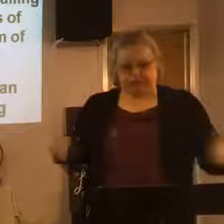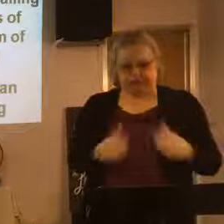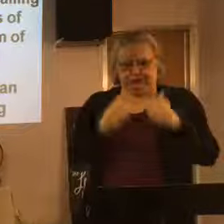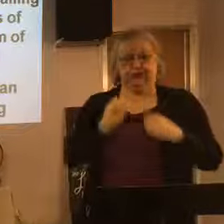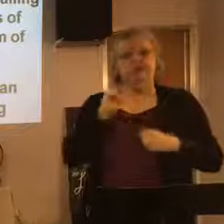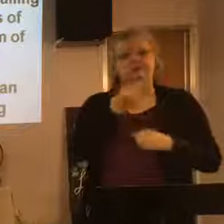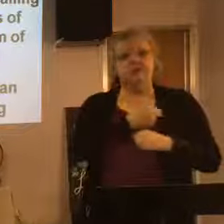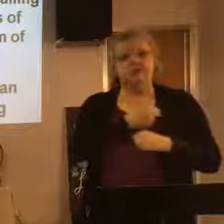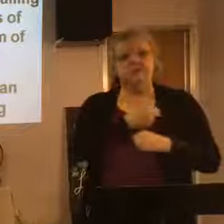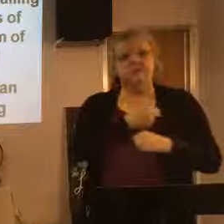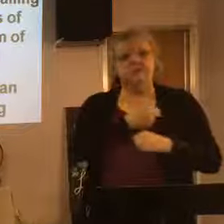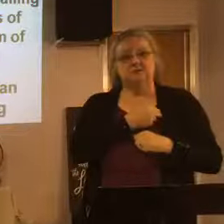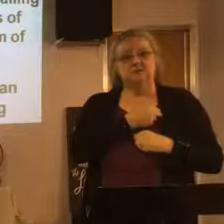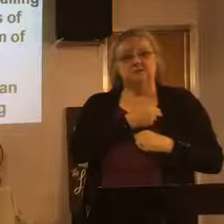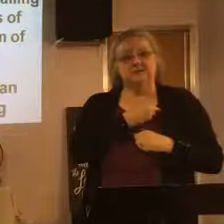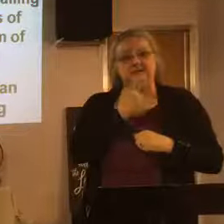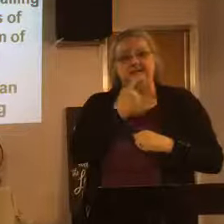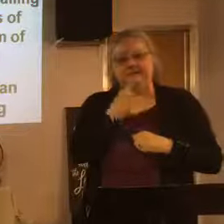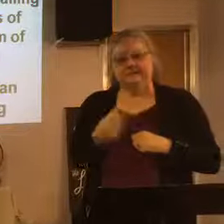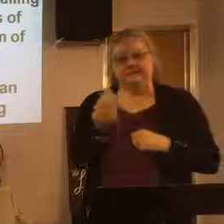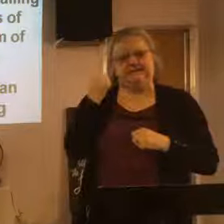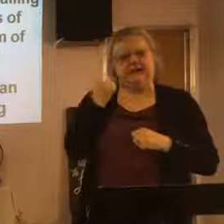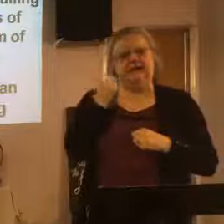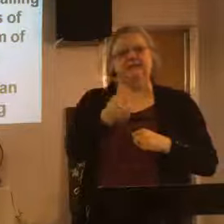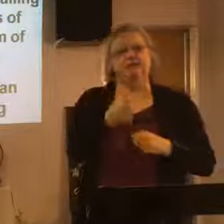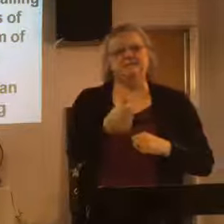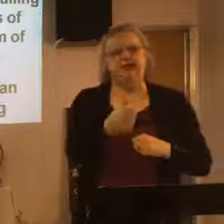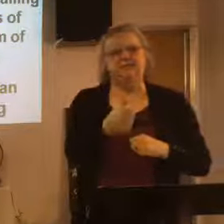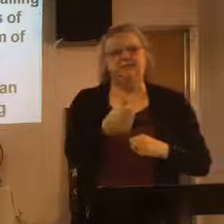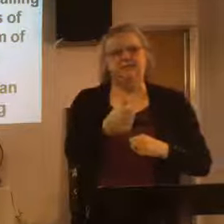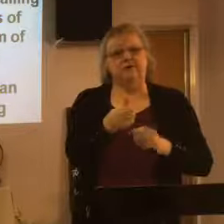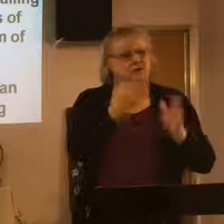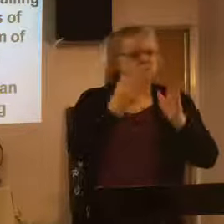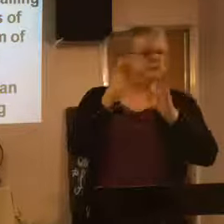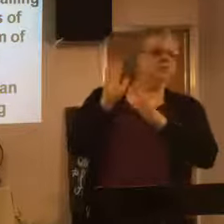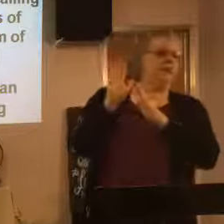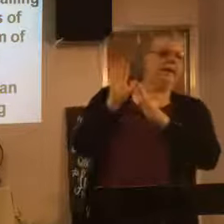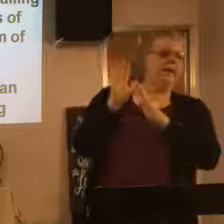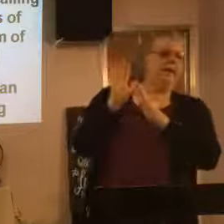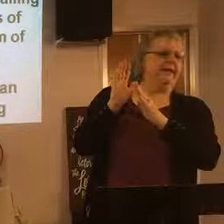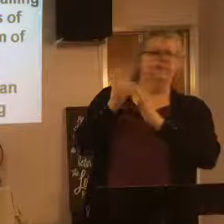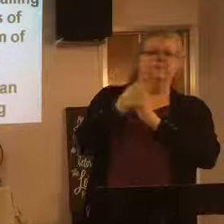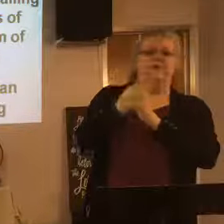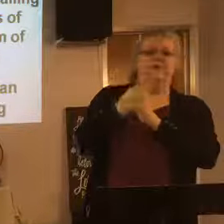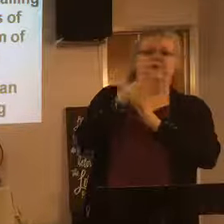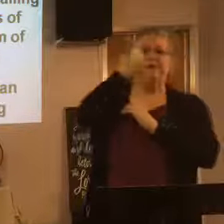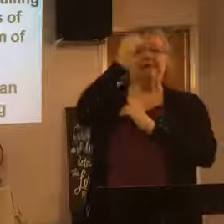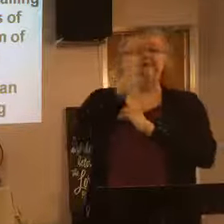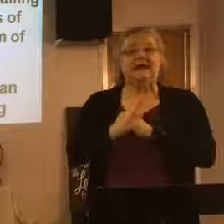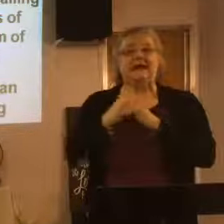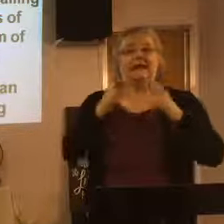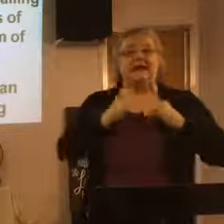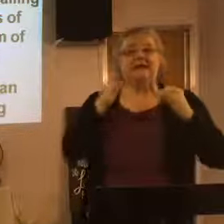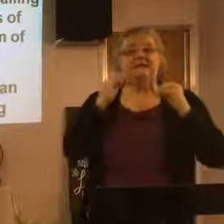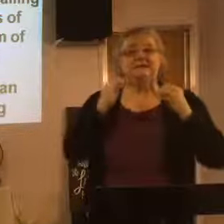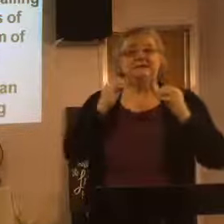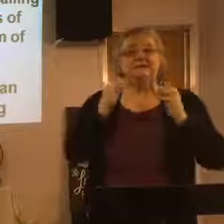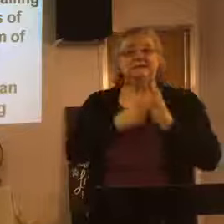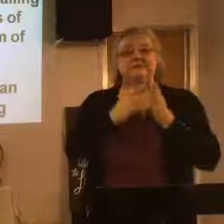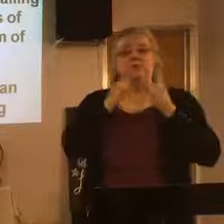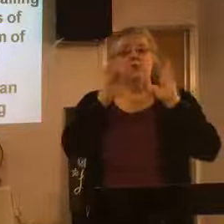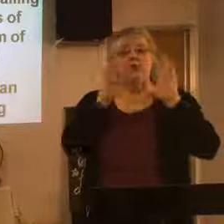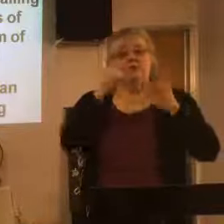us, deny yourself. Turn away, because God has something awesome, wonderful for